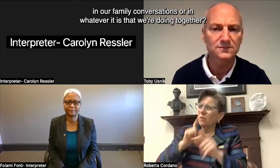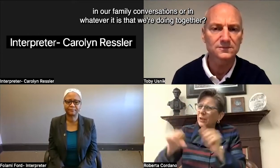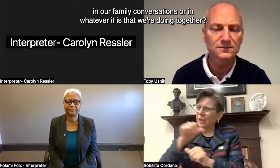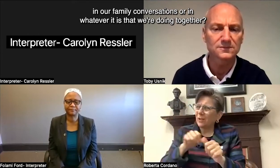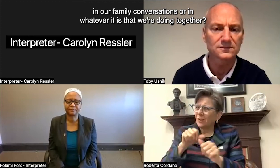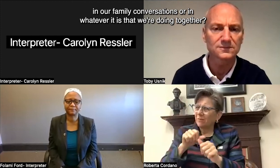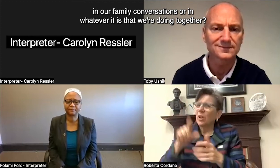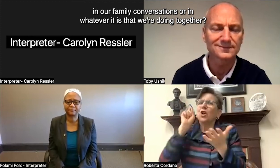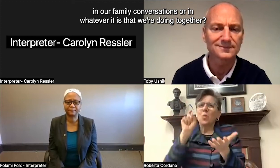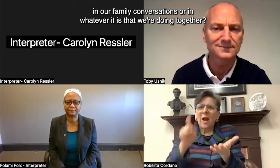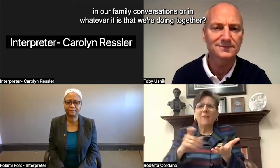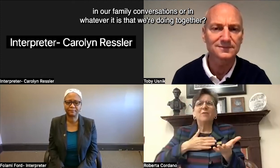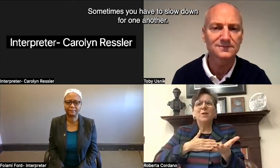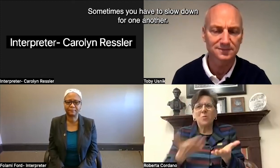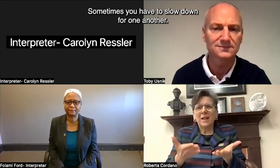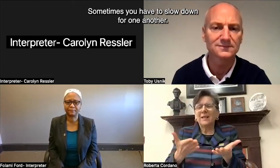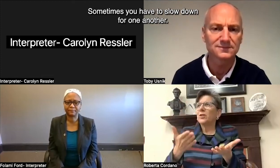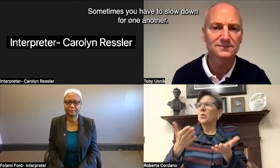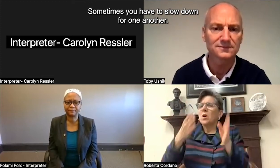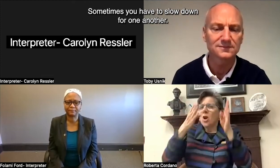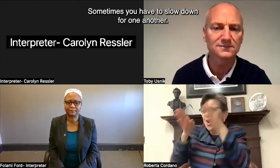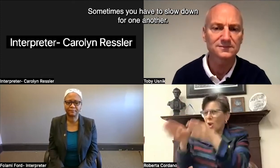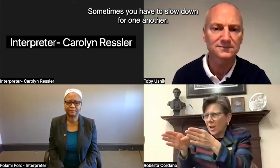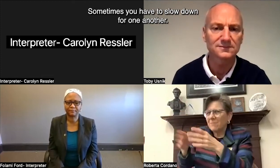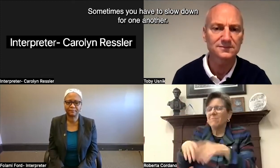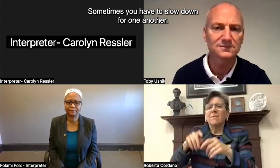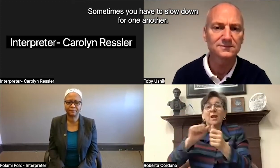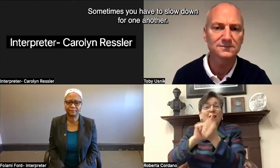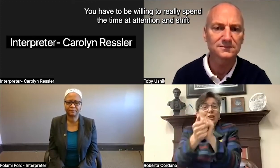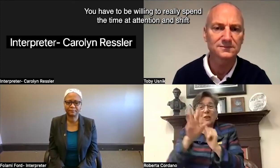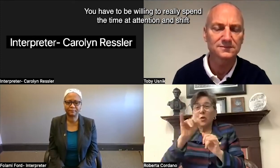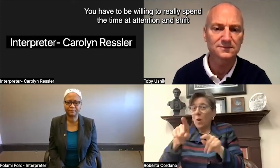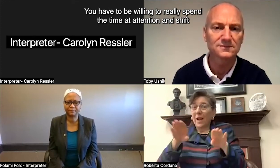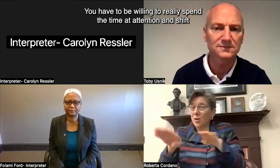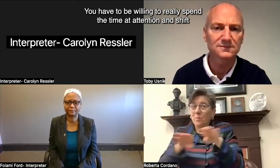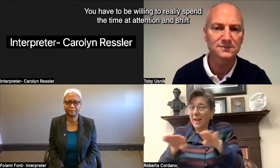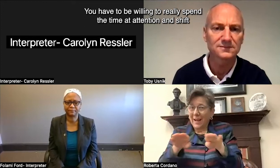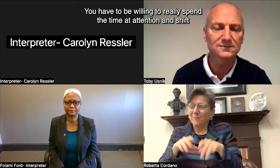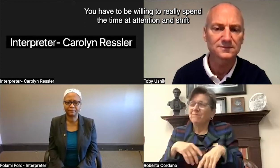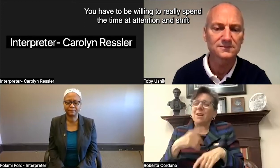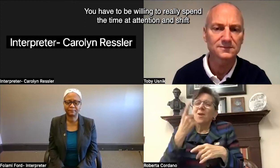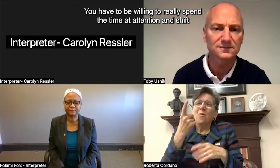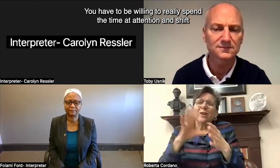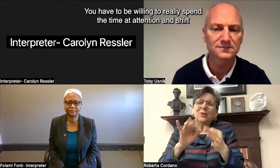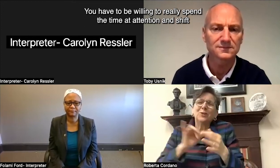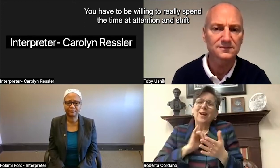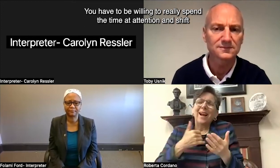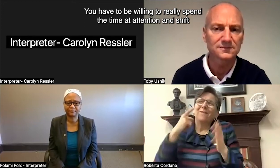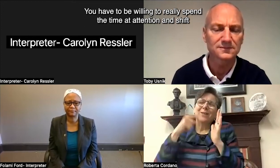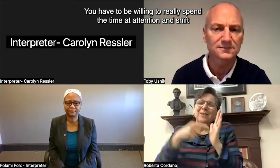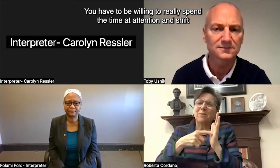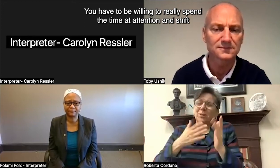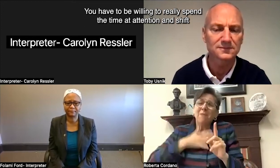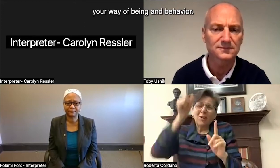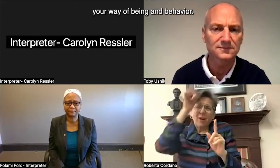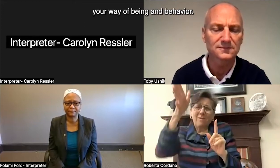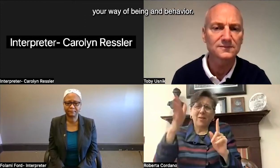doing together? Sometimes you have to slow down for one another, you have to be willing to really spend the time and attention and shift your way of being and